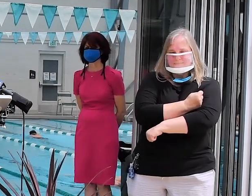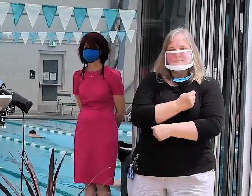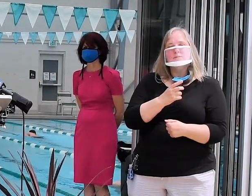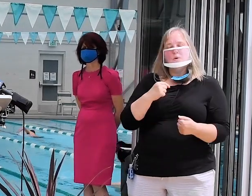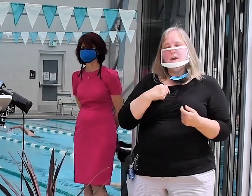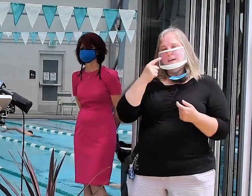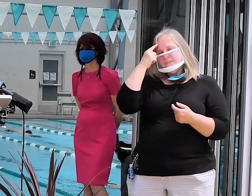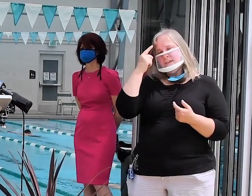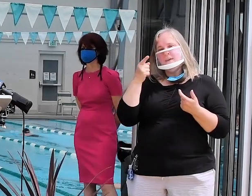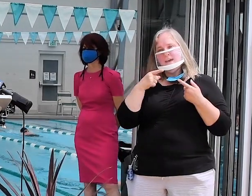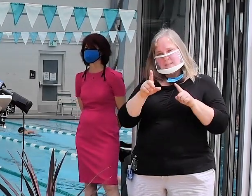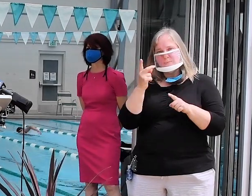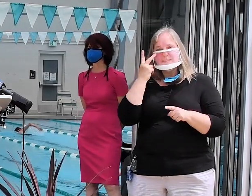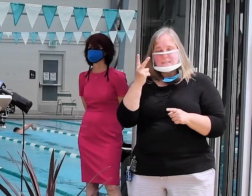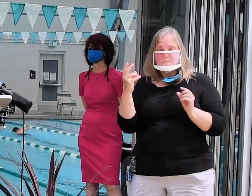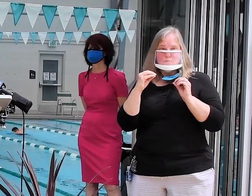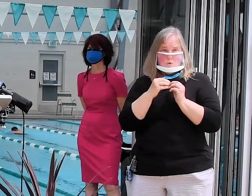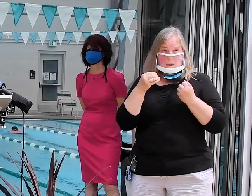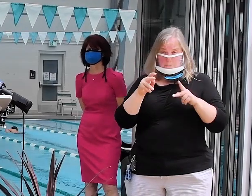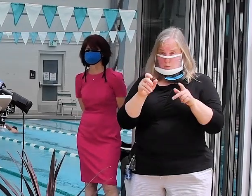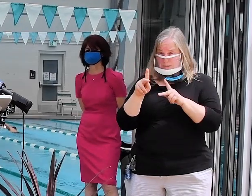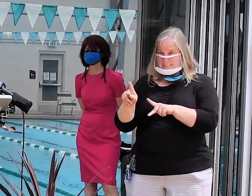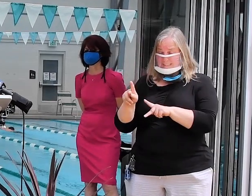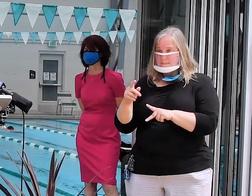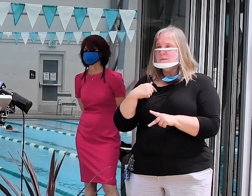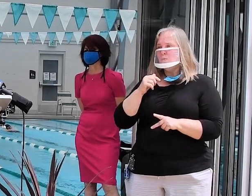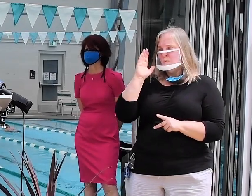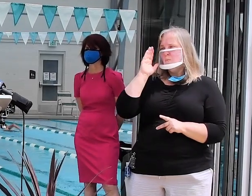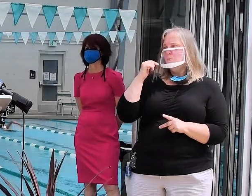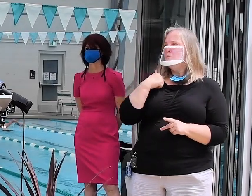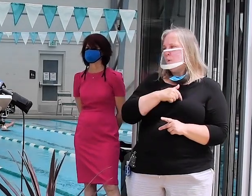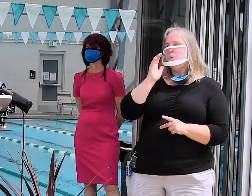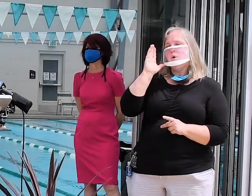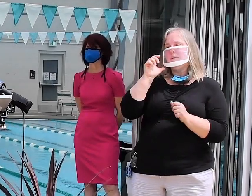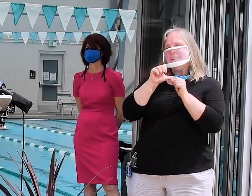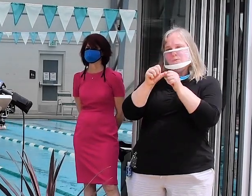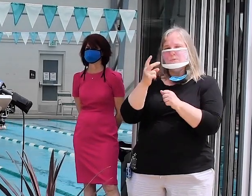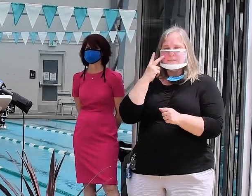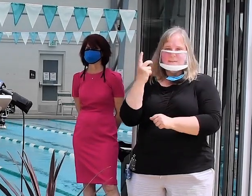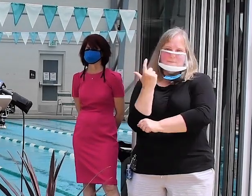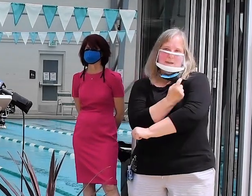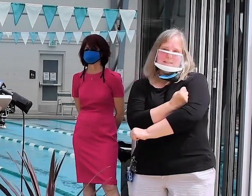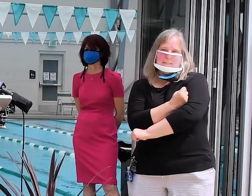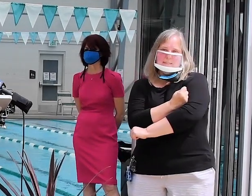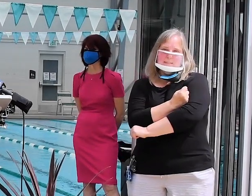see more opportunities, we're going to continue to see vaccine